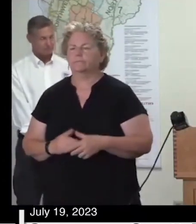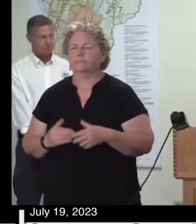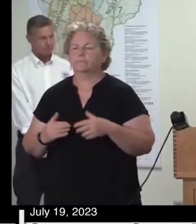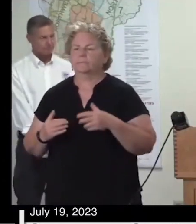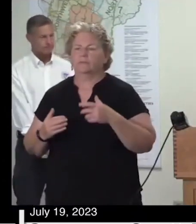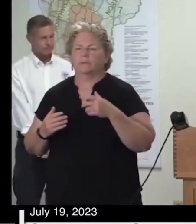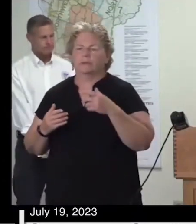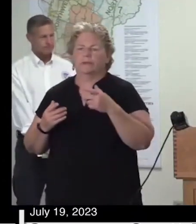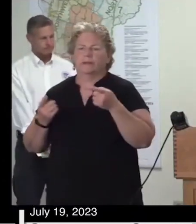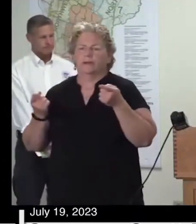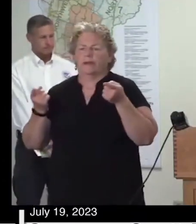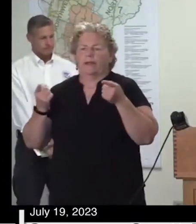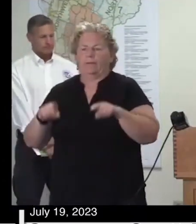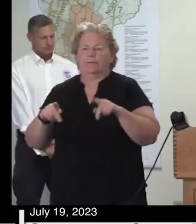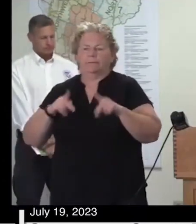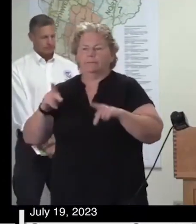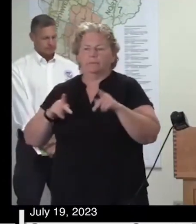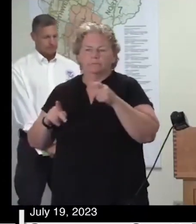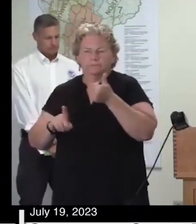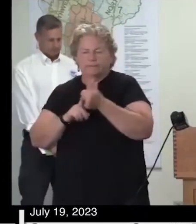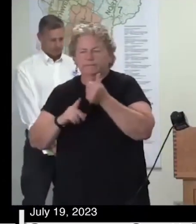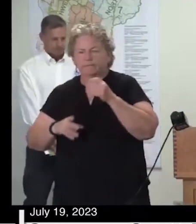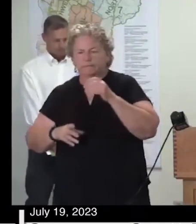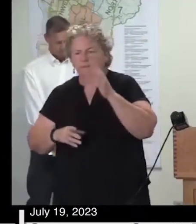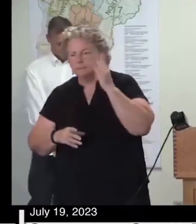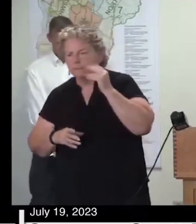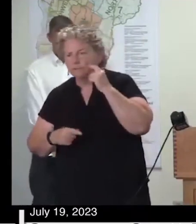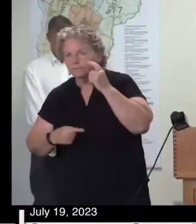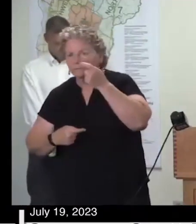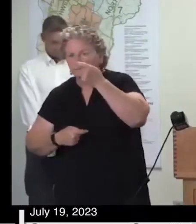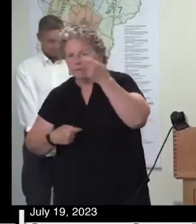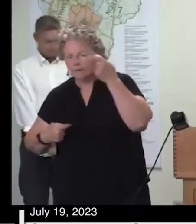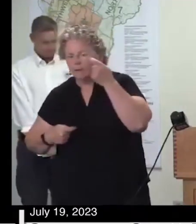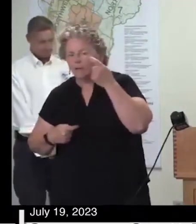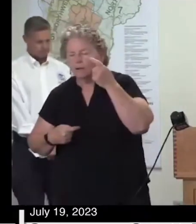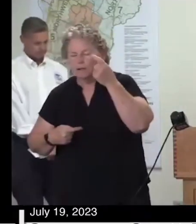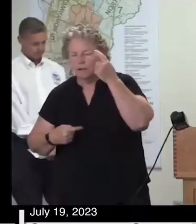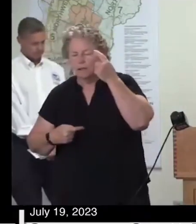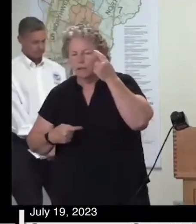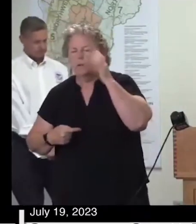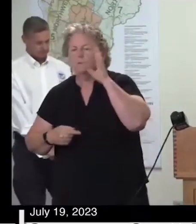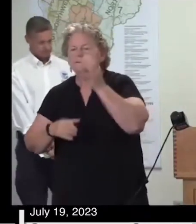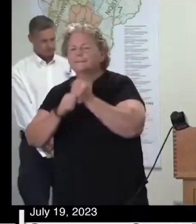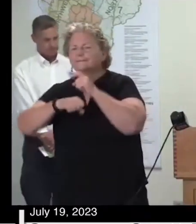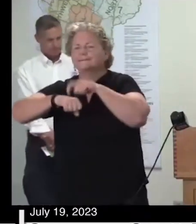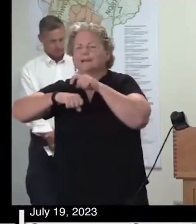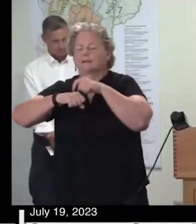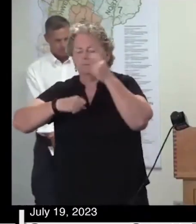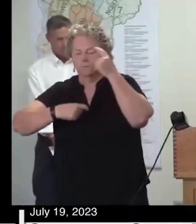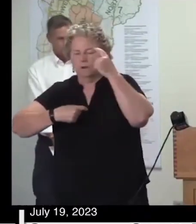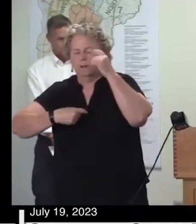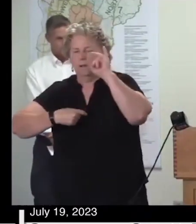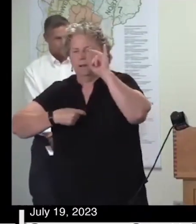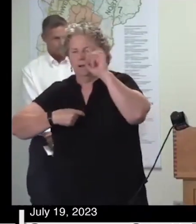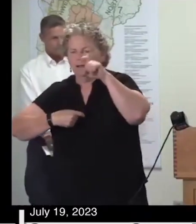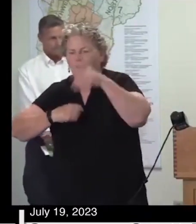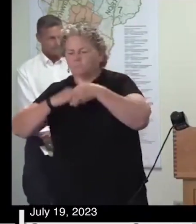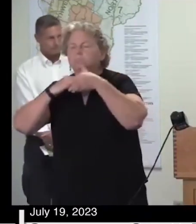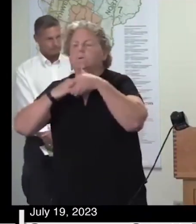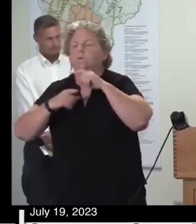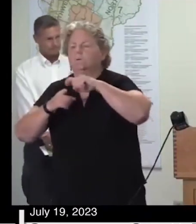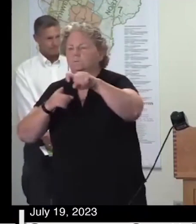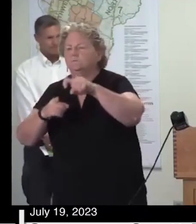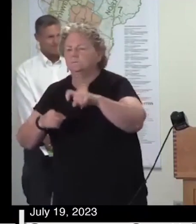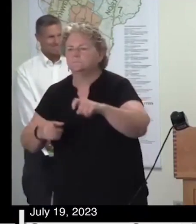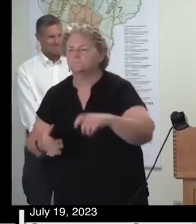downs along the way. Those are going to be anger, sadness. Sometimes you're going to feel very content, or